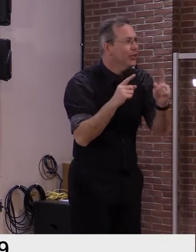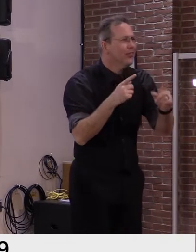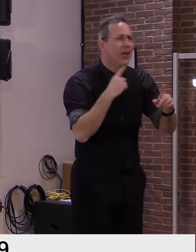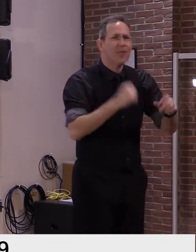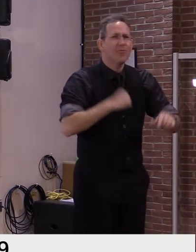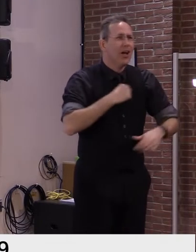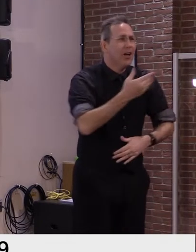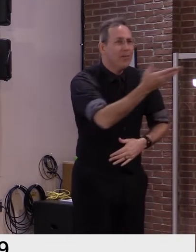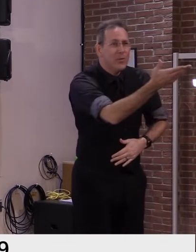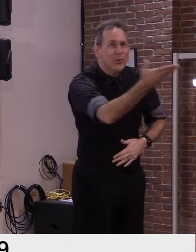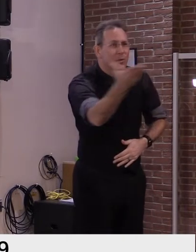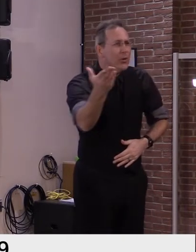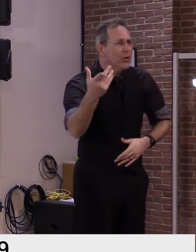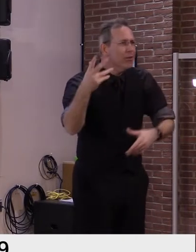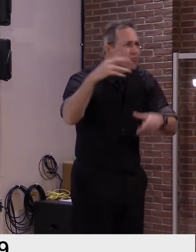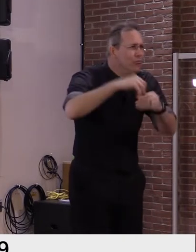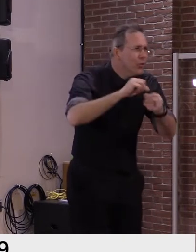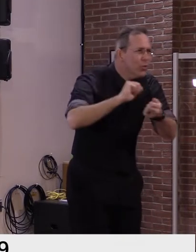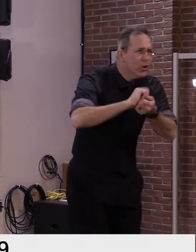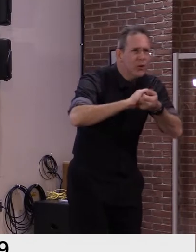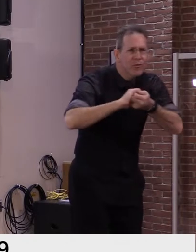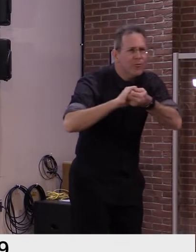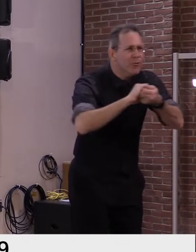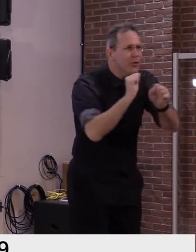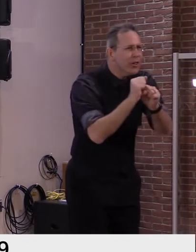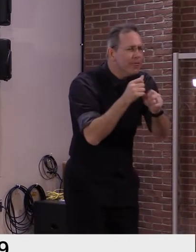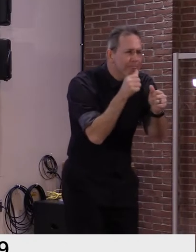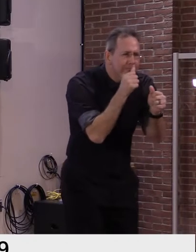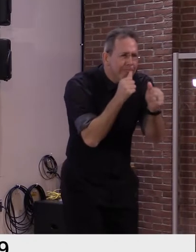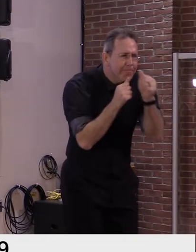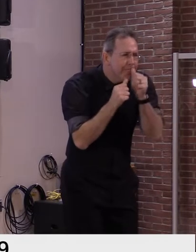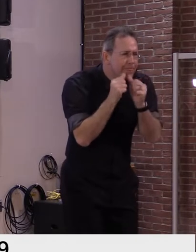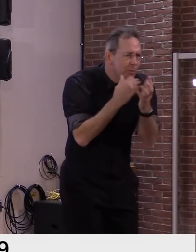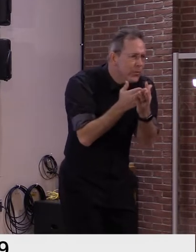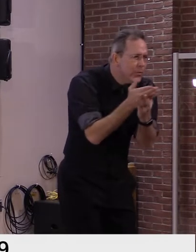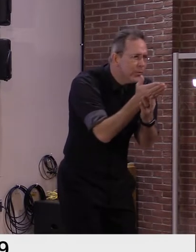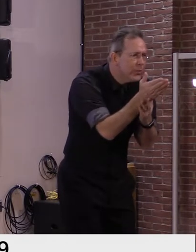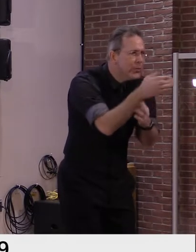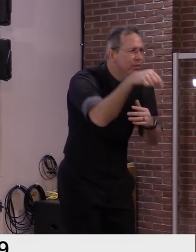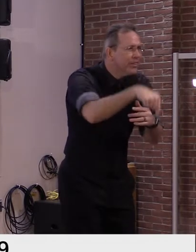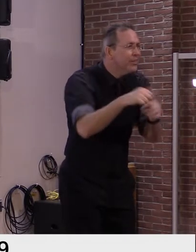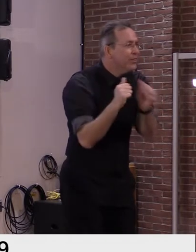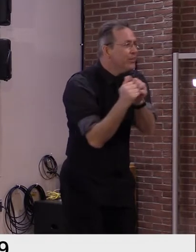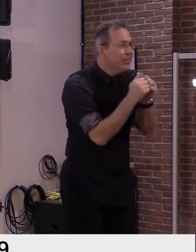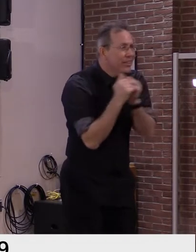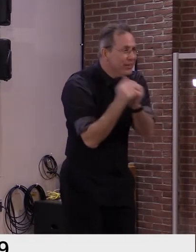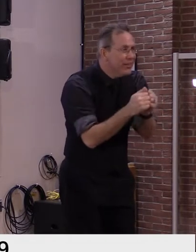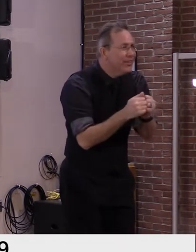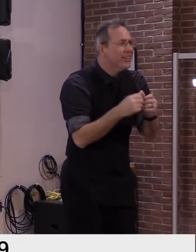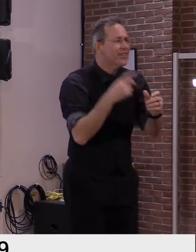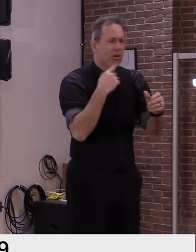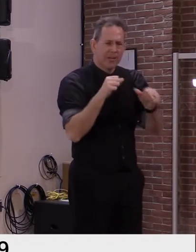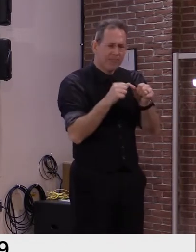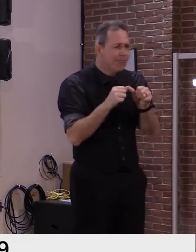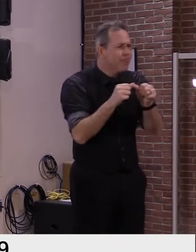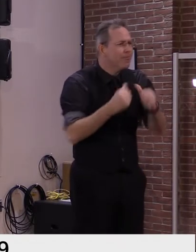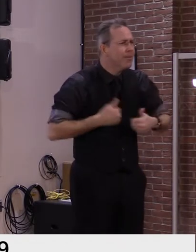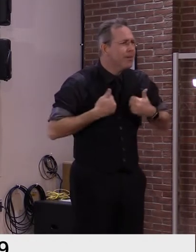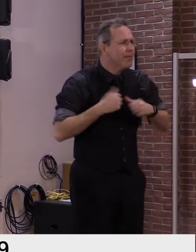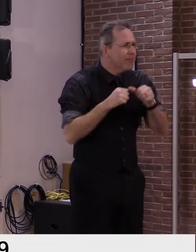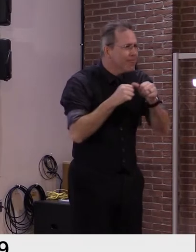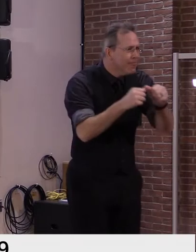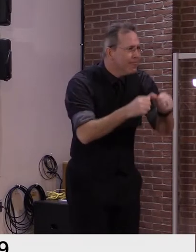how you are abiding by the safeguards we need to continue as we move forward towards ending this